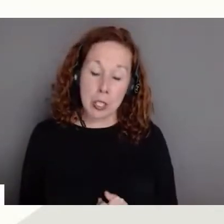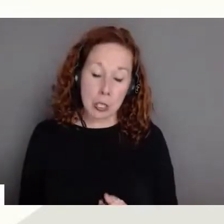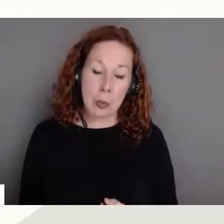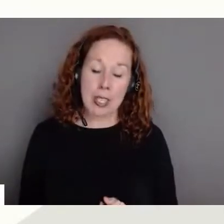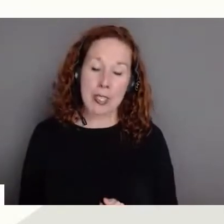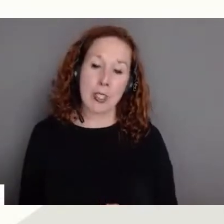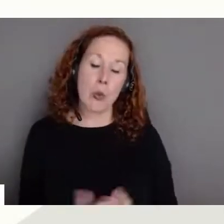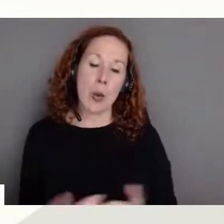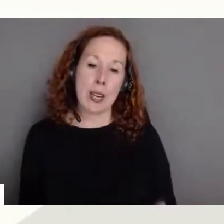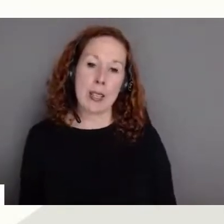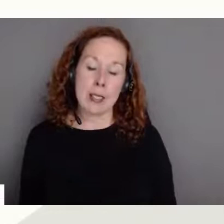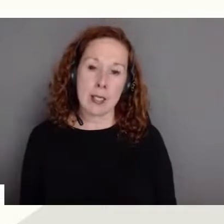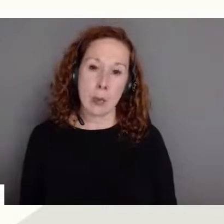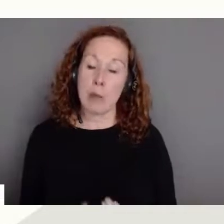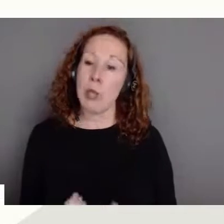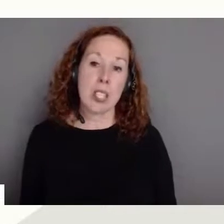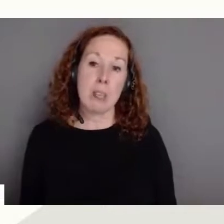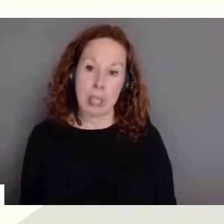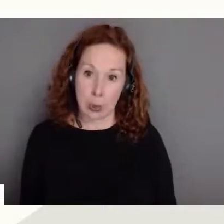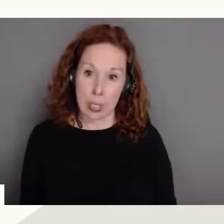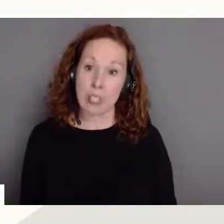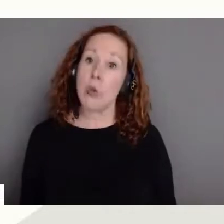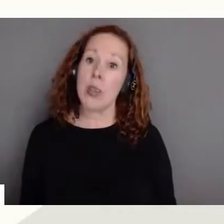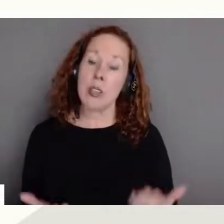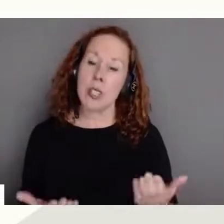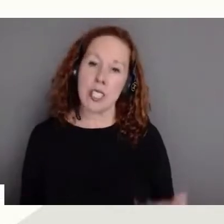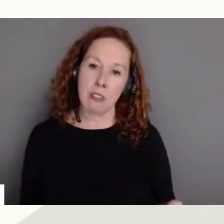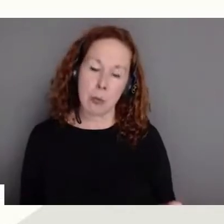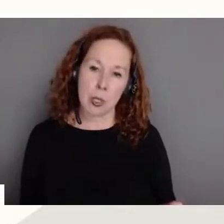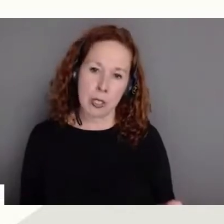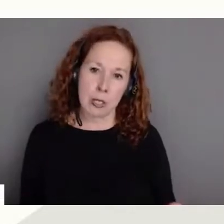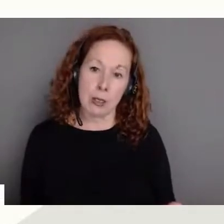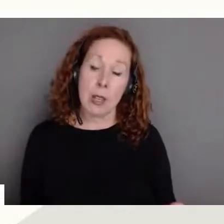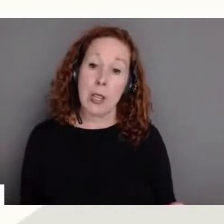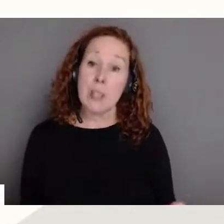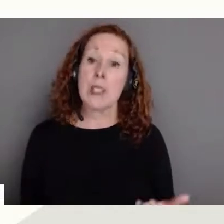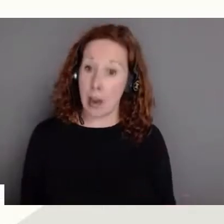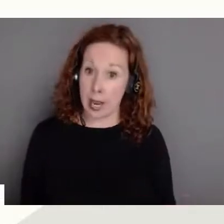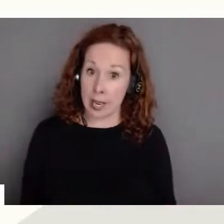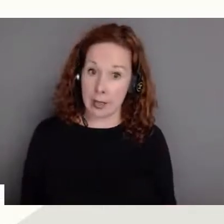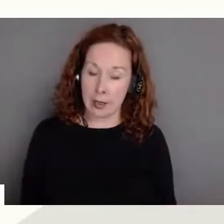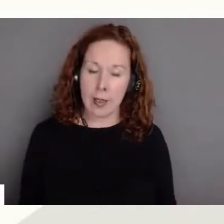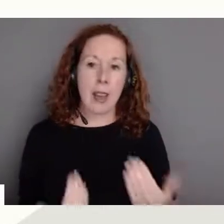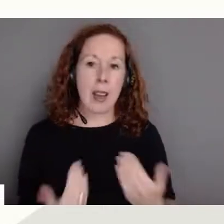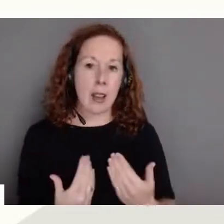of interpreting, so when I'm using my voice, so when there's a deaf person